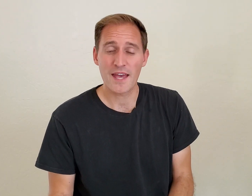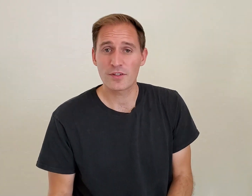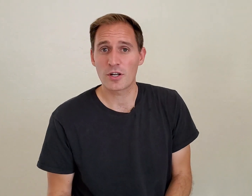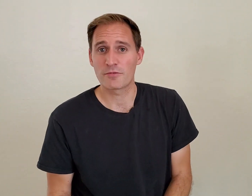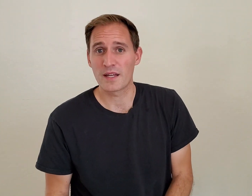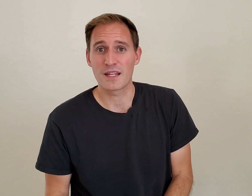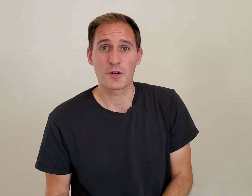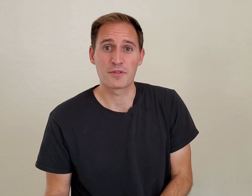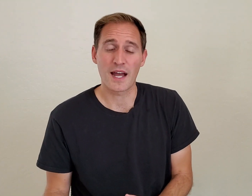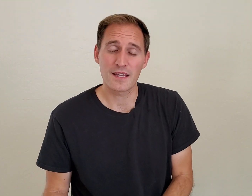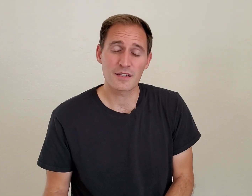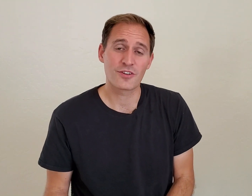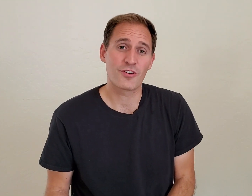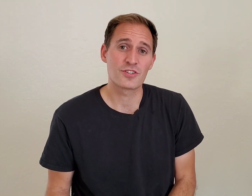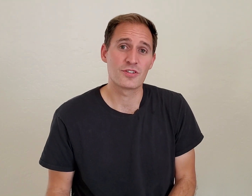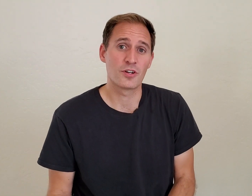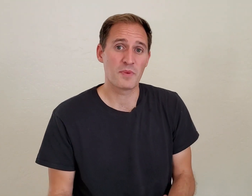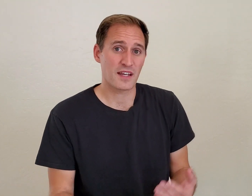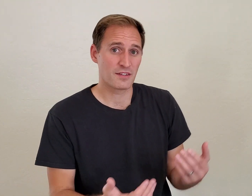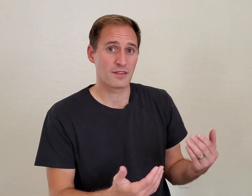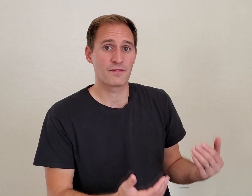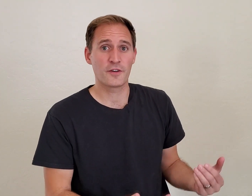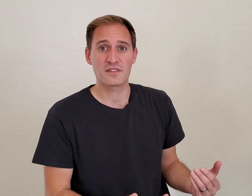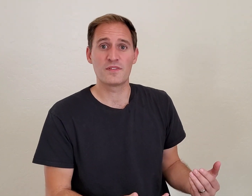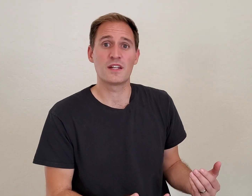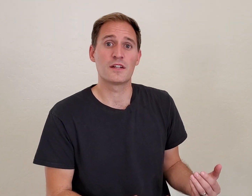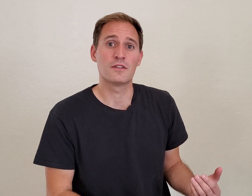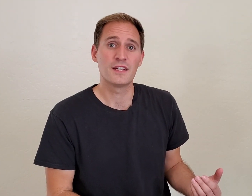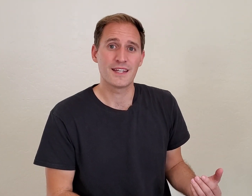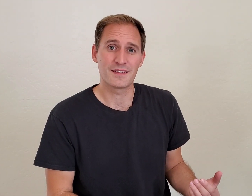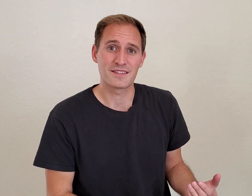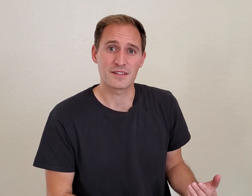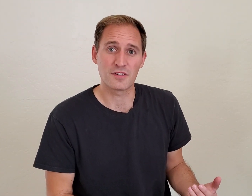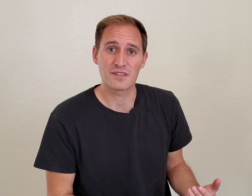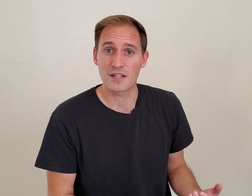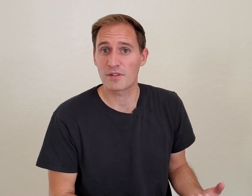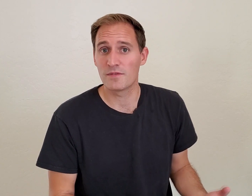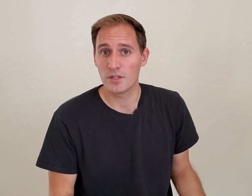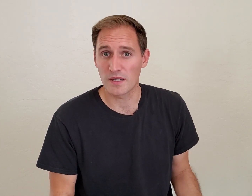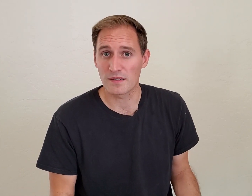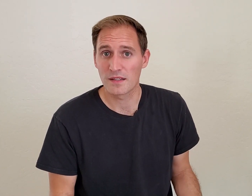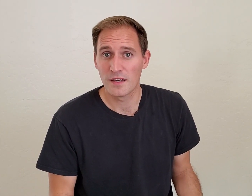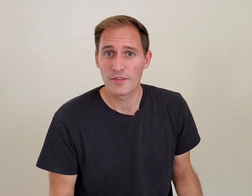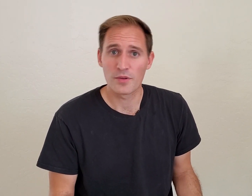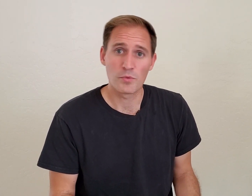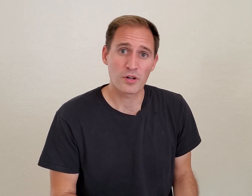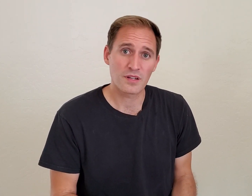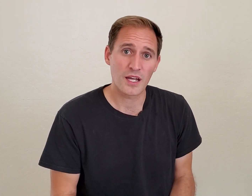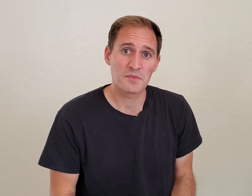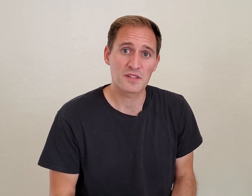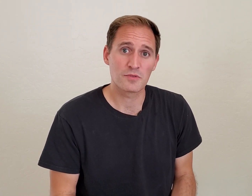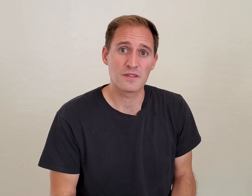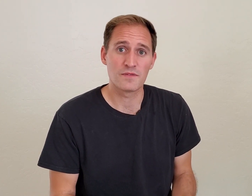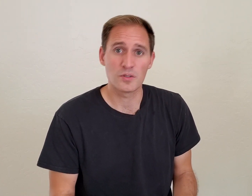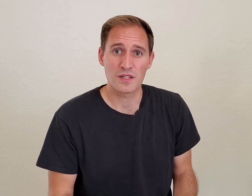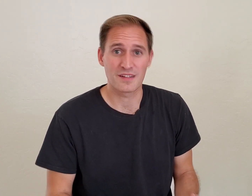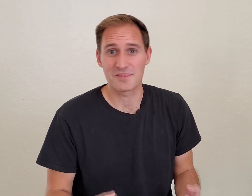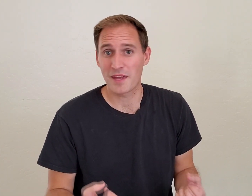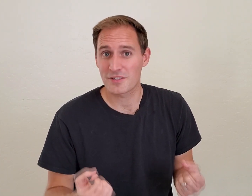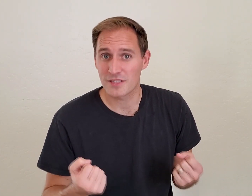haven't already, I would highly encourage you to go back to the first video in this series and review it. The more times that we view it, and especially